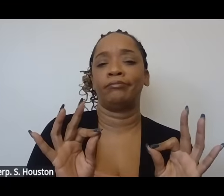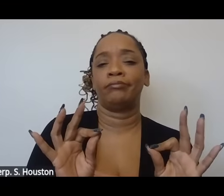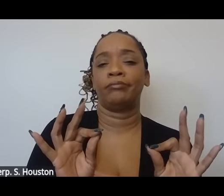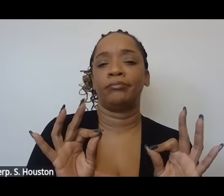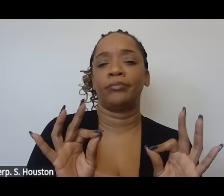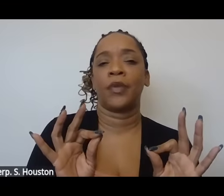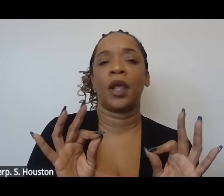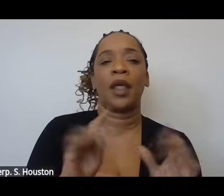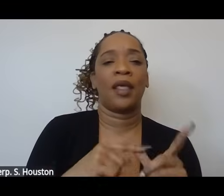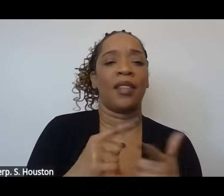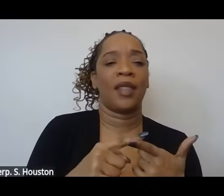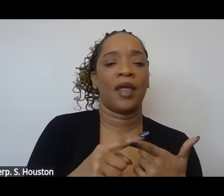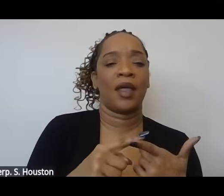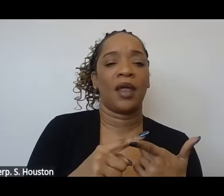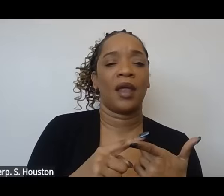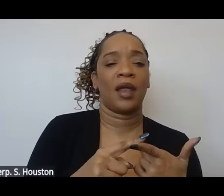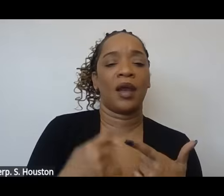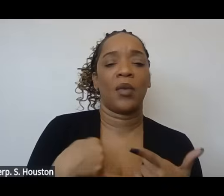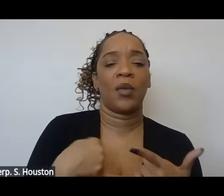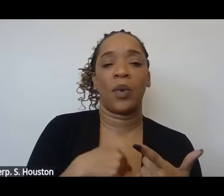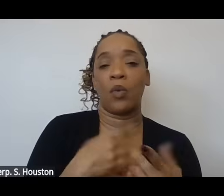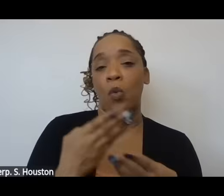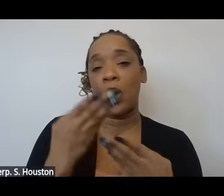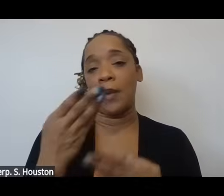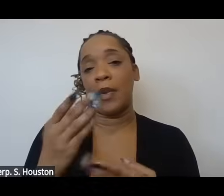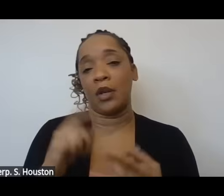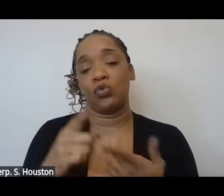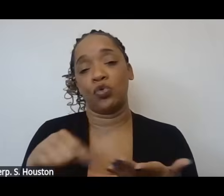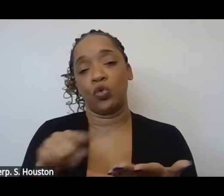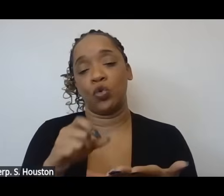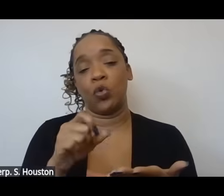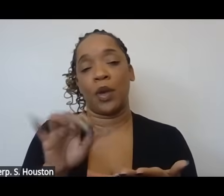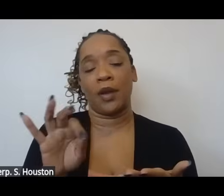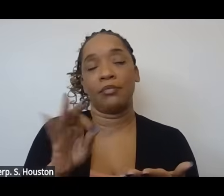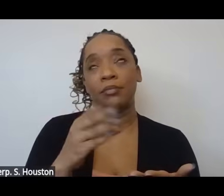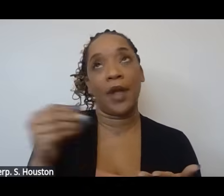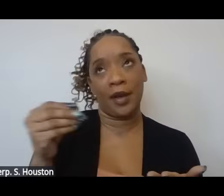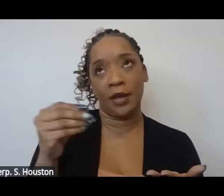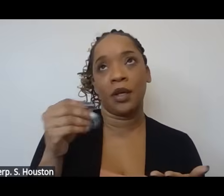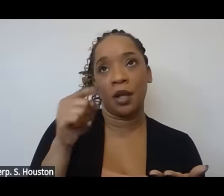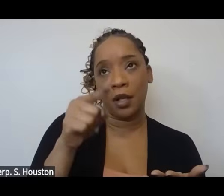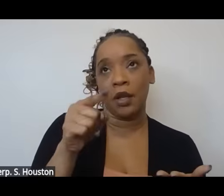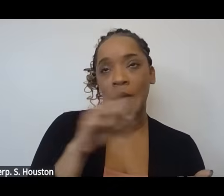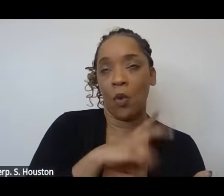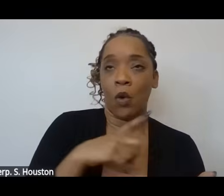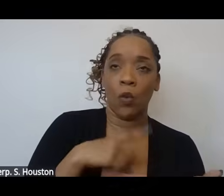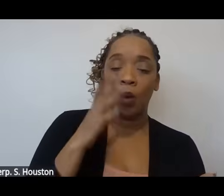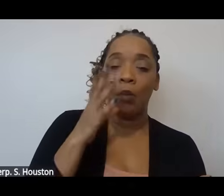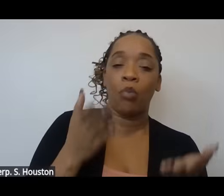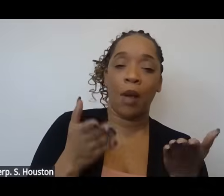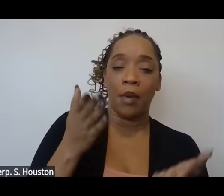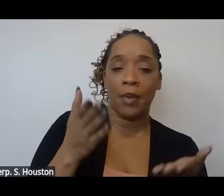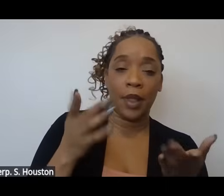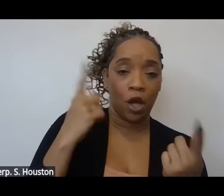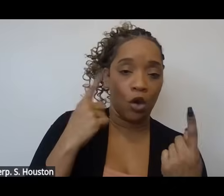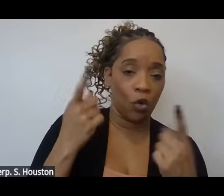And ultimately it's always up to the board, but the board would likely agree with us on that. There